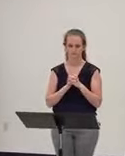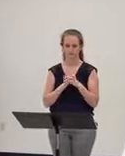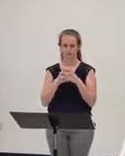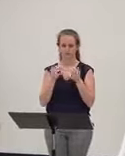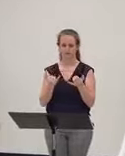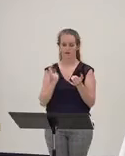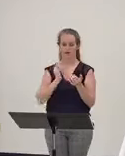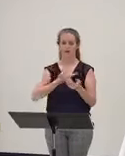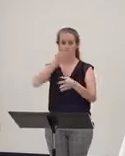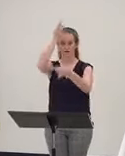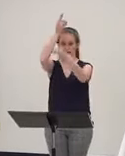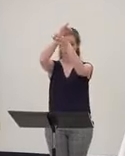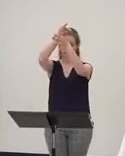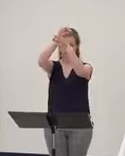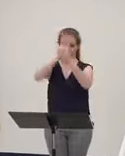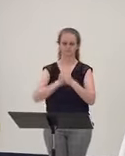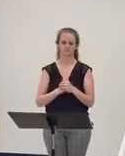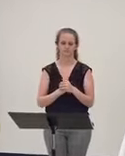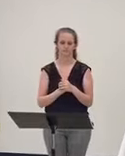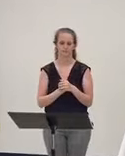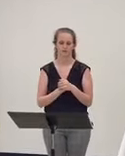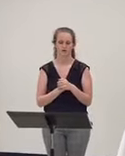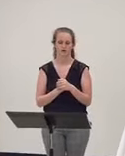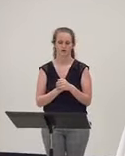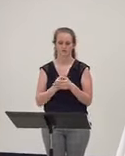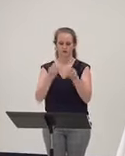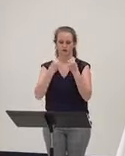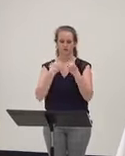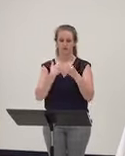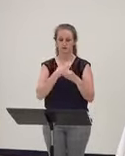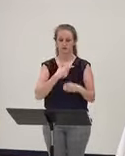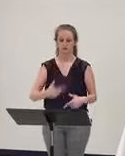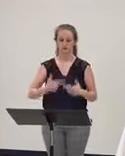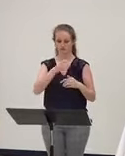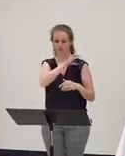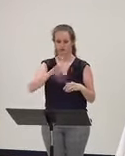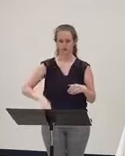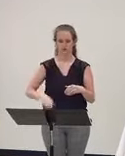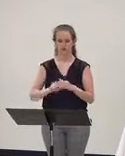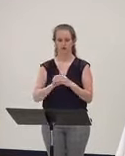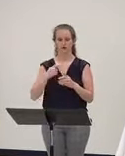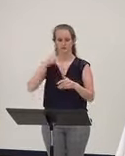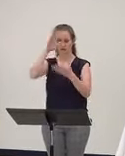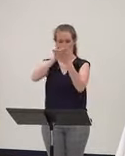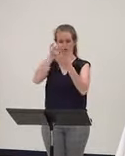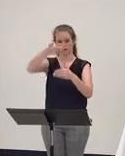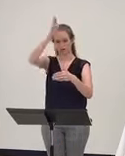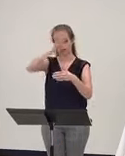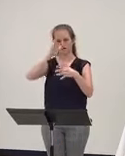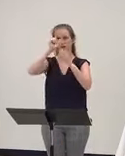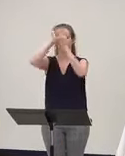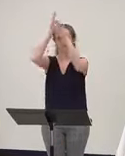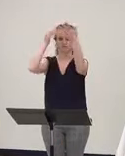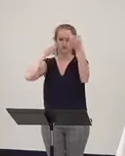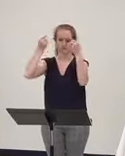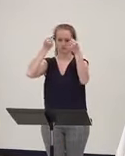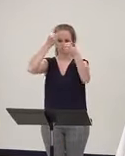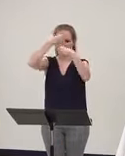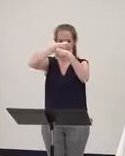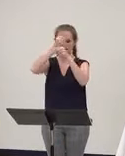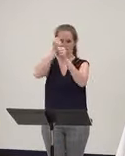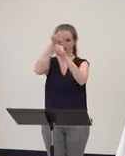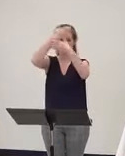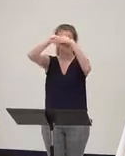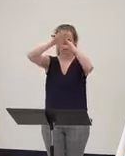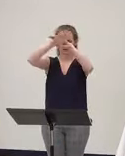And now let us proudly profess this faith that gives us the life of Christ. I believe in one God, the Father